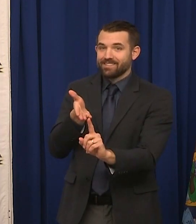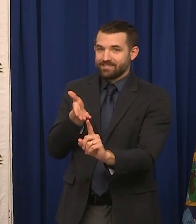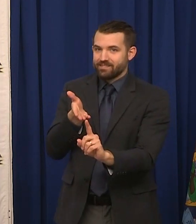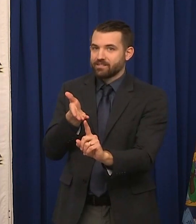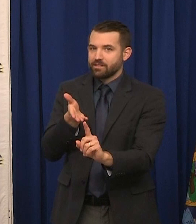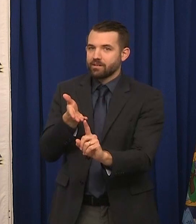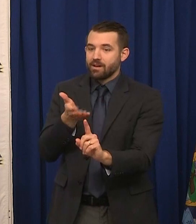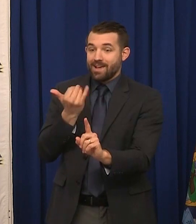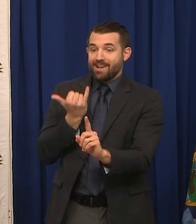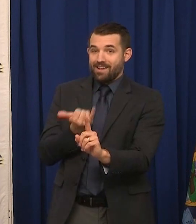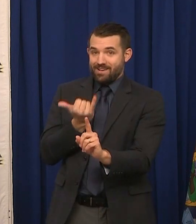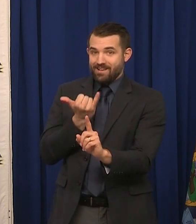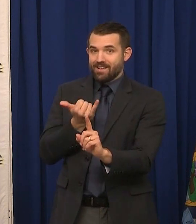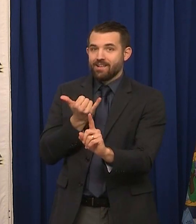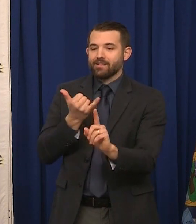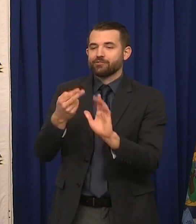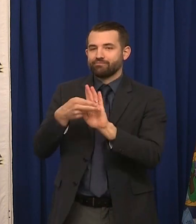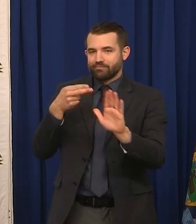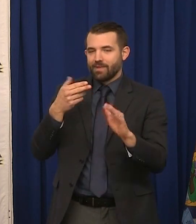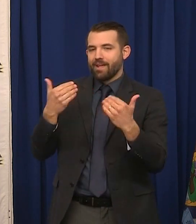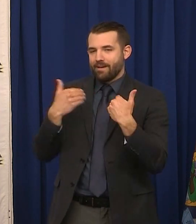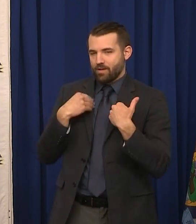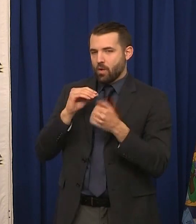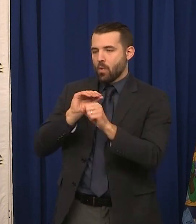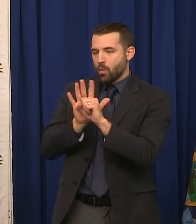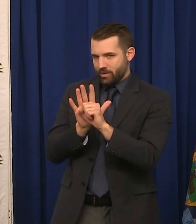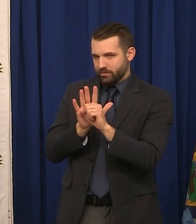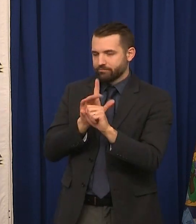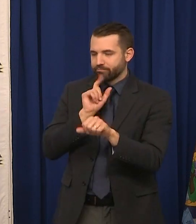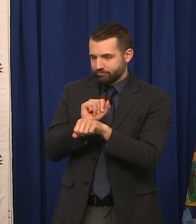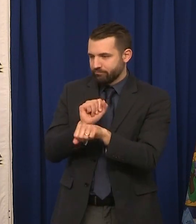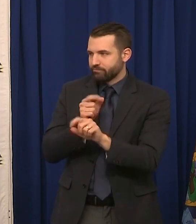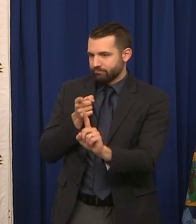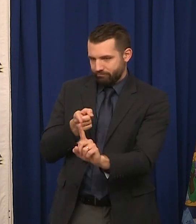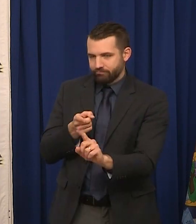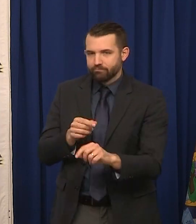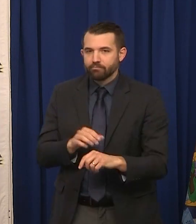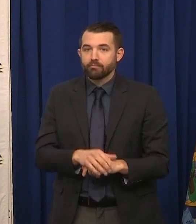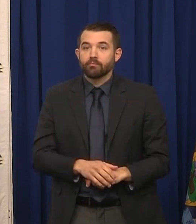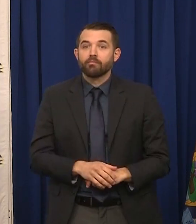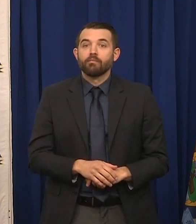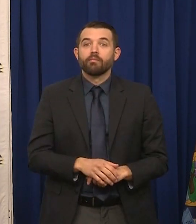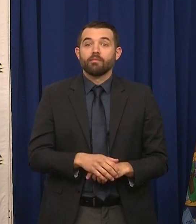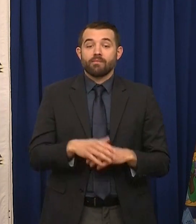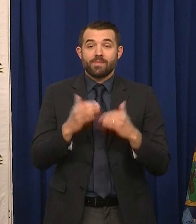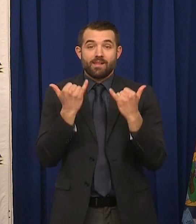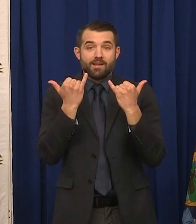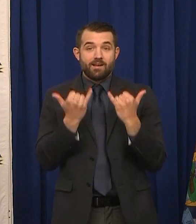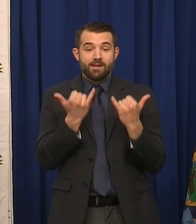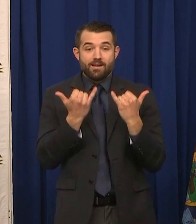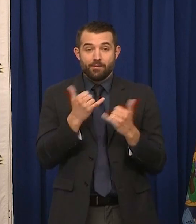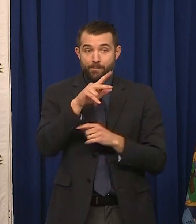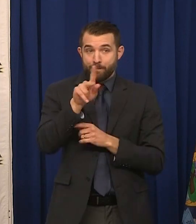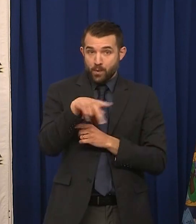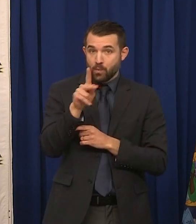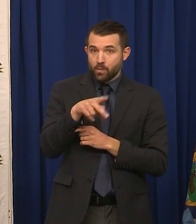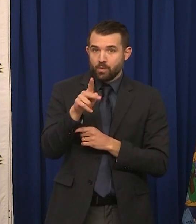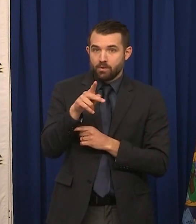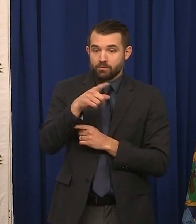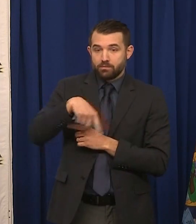as senior officials from the city of Portland have been planning for the possibility of a case